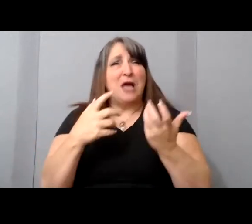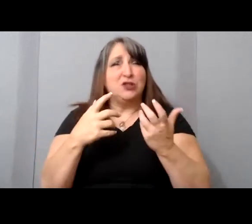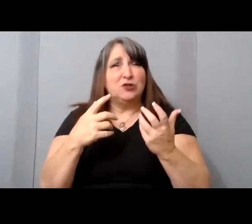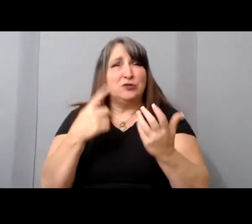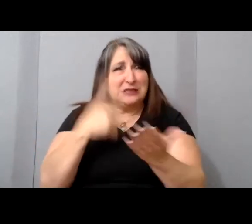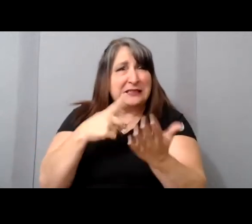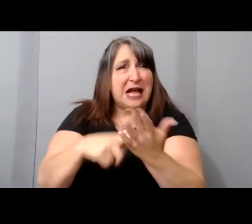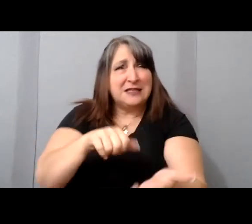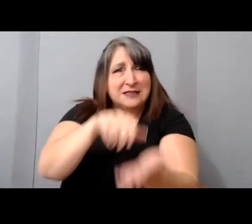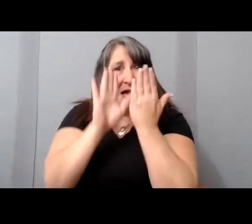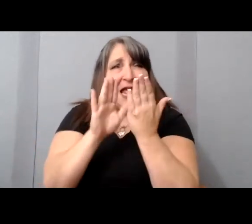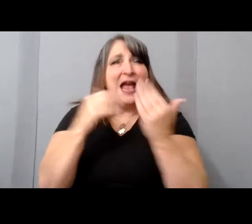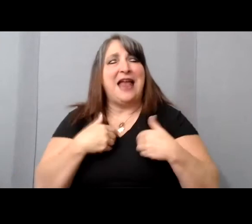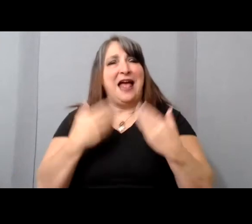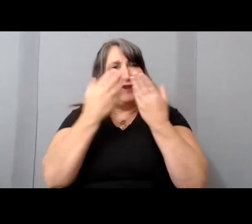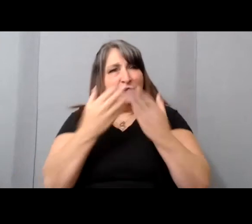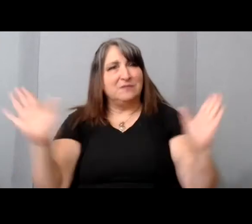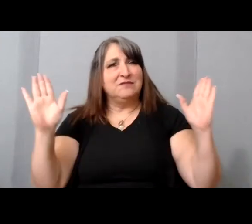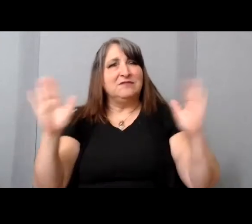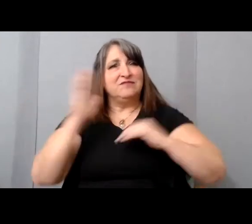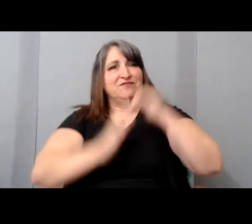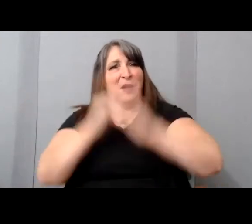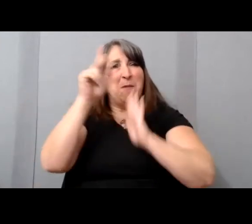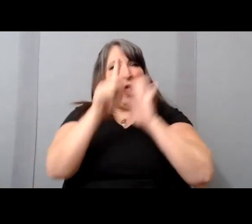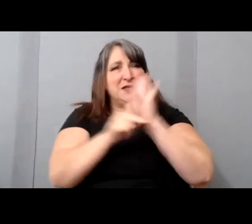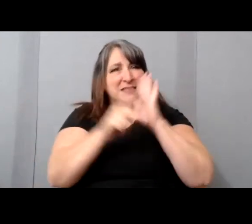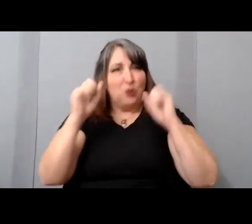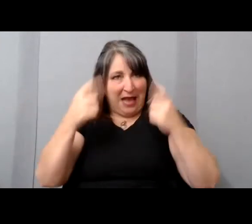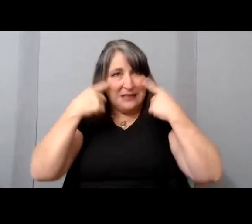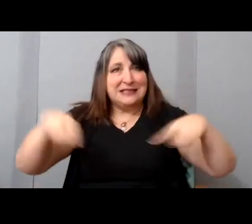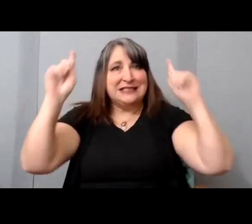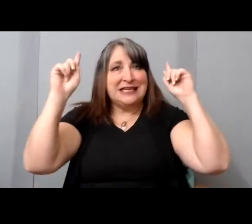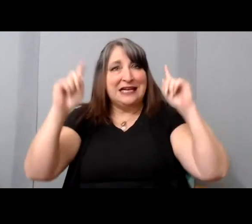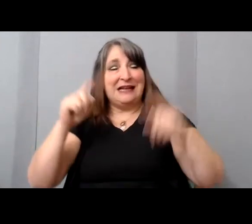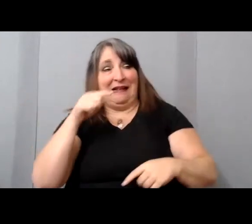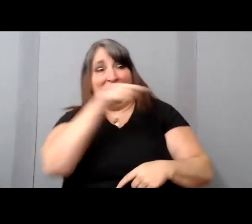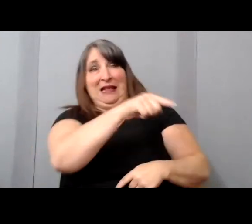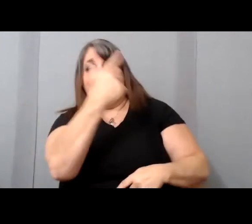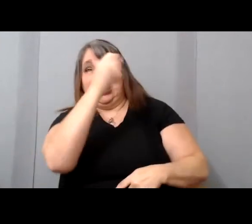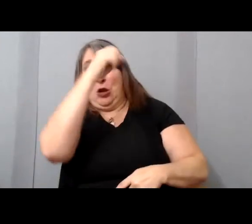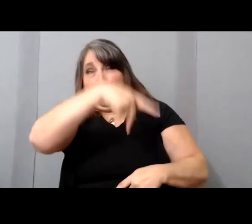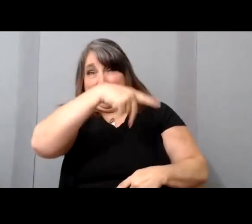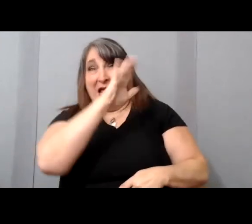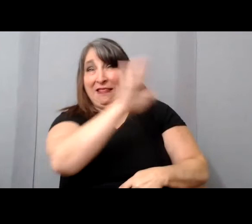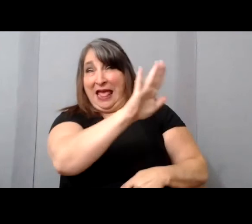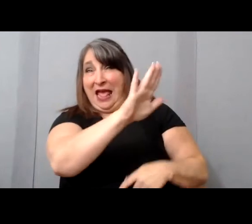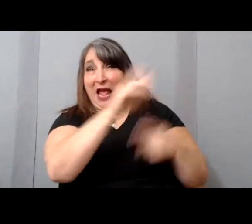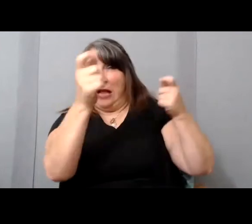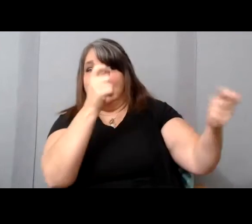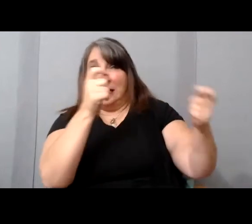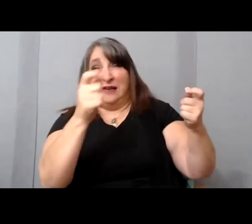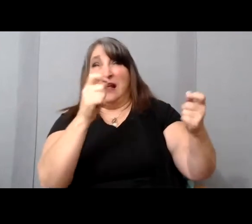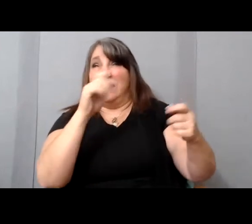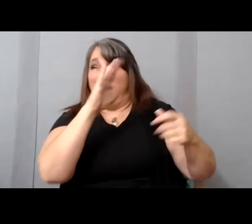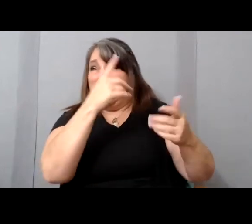door policy with each other so we can succeed. The consequences of this administration will be felt for years and years to come. Now's the time to